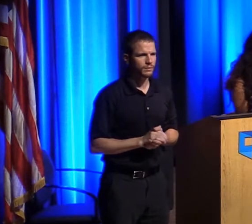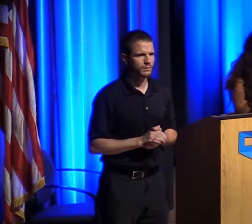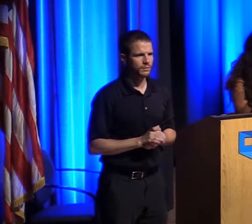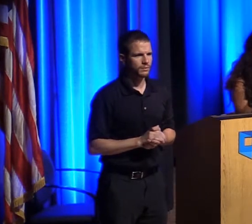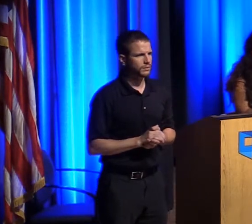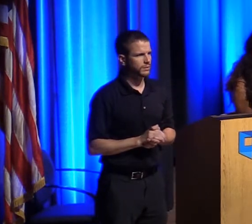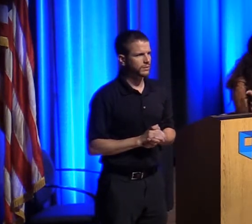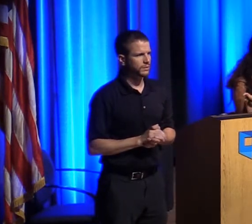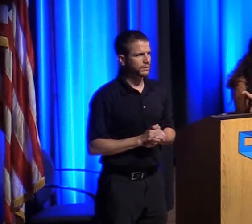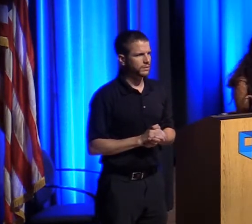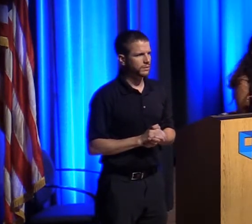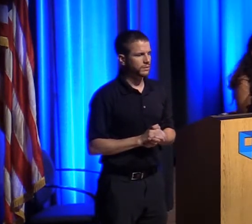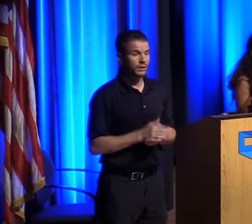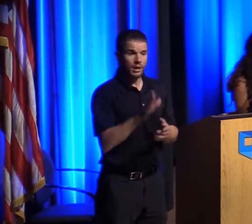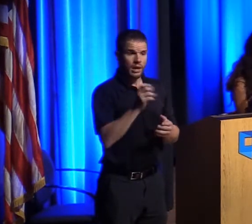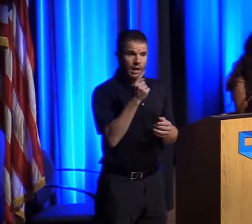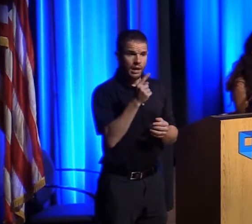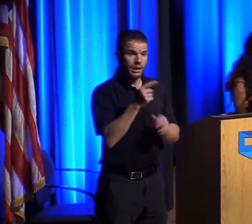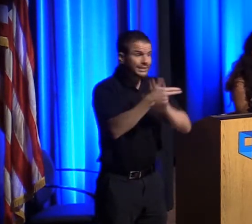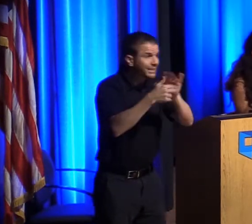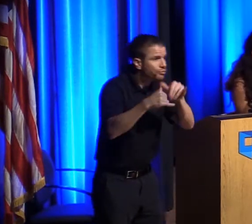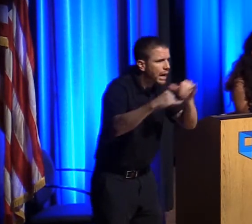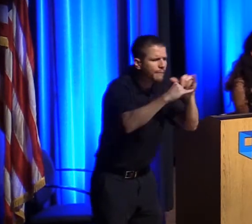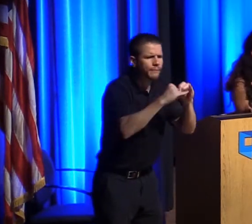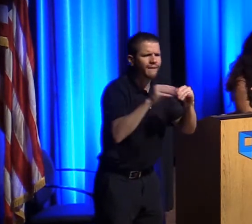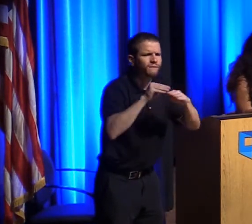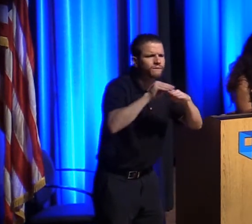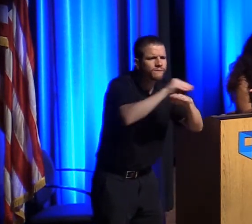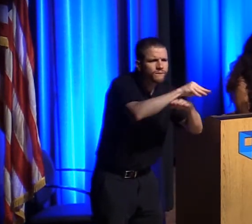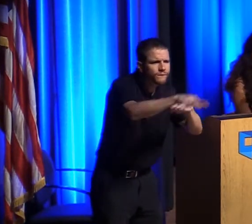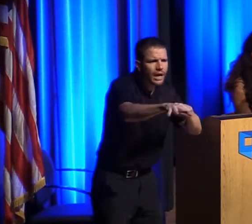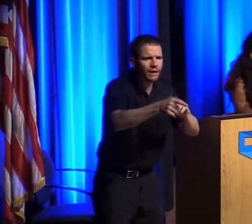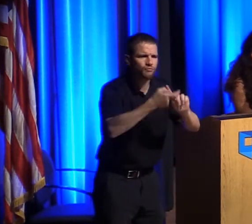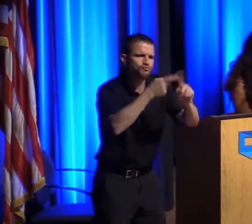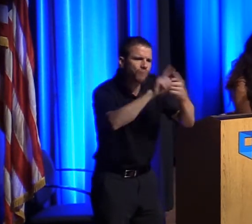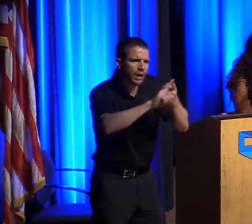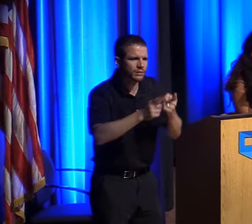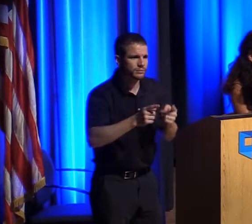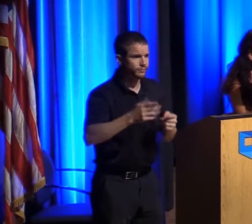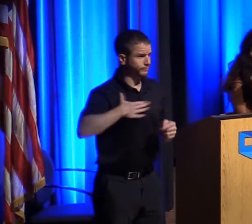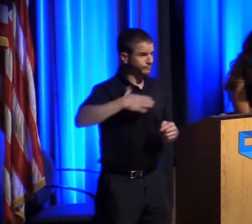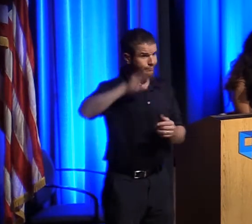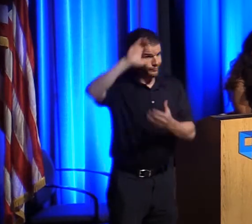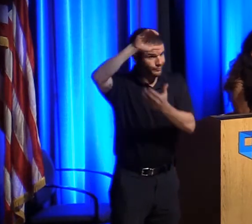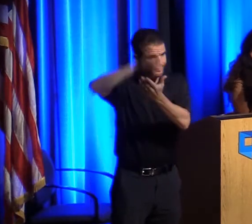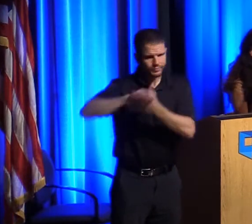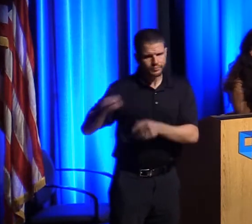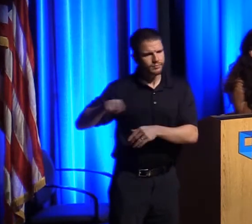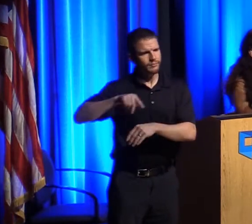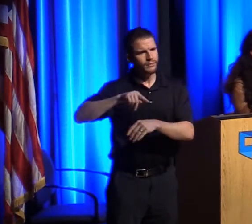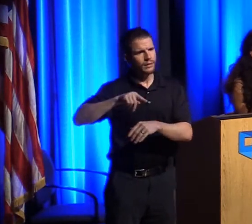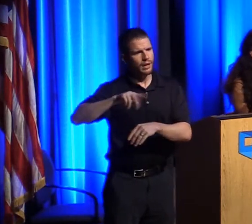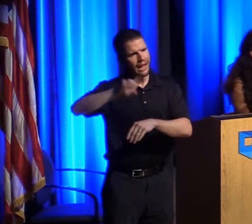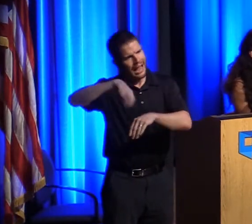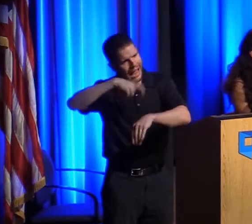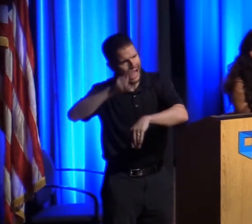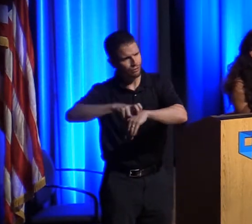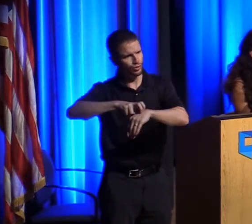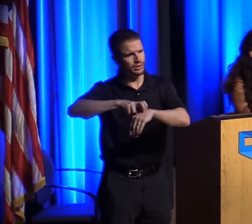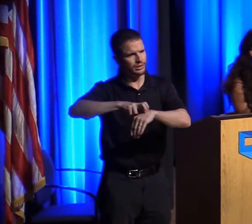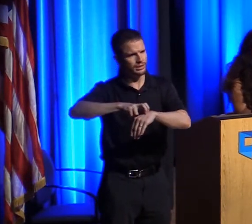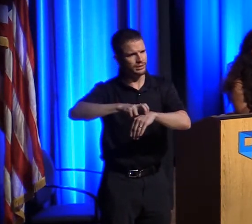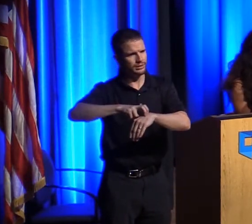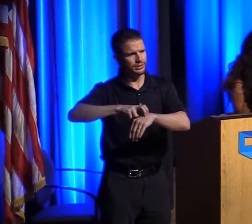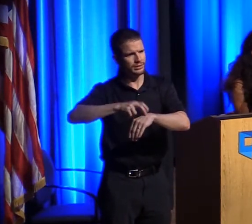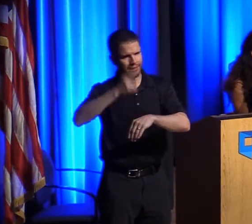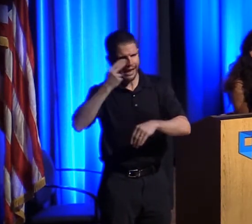of us. And I think they also affect friends. You know, my husband, who's an Irish Catholic guy, right? He feels